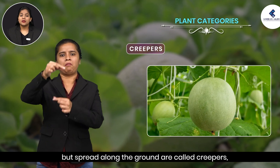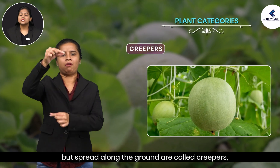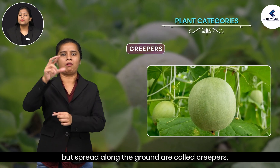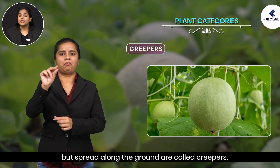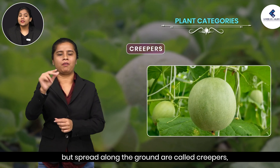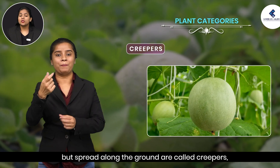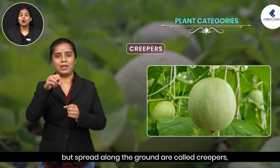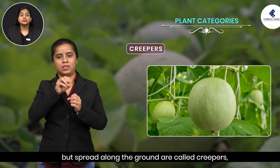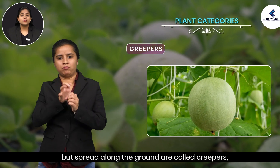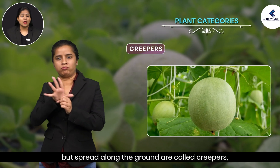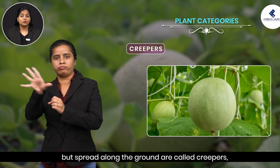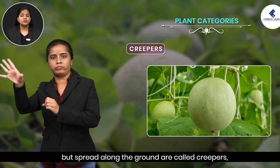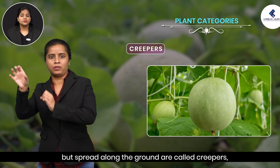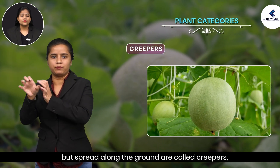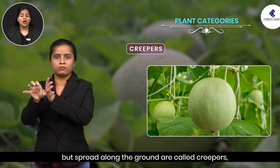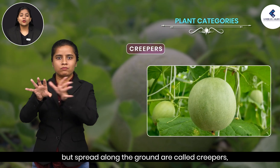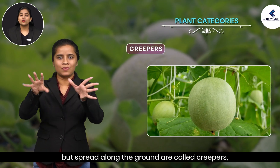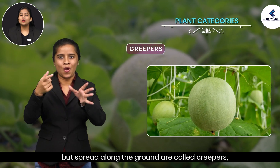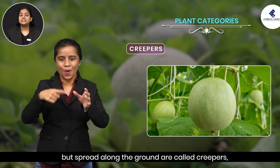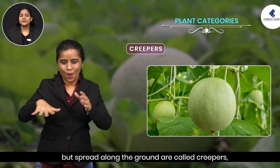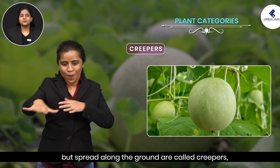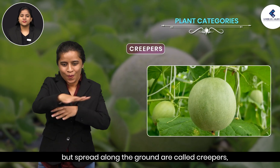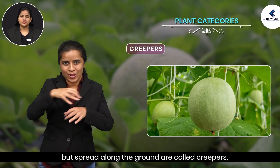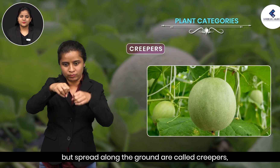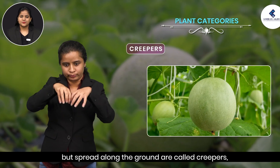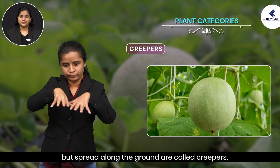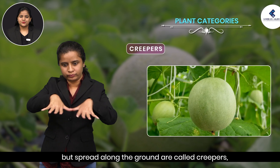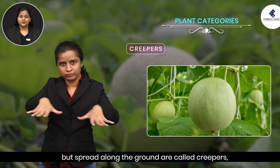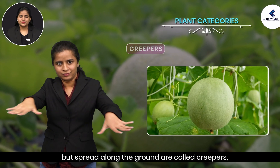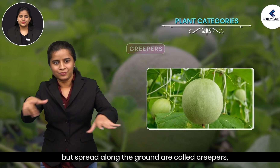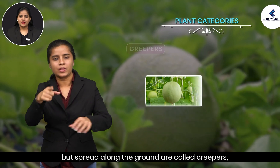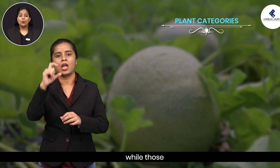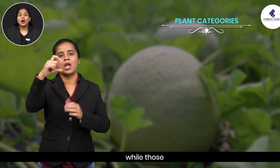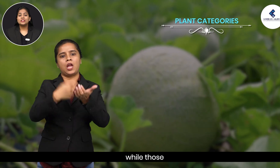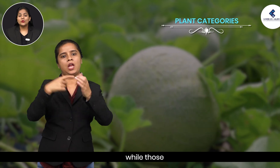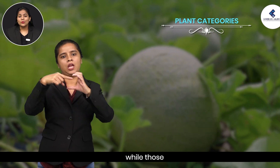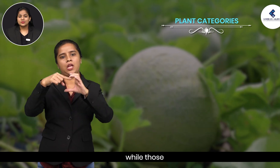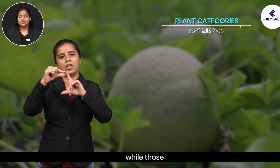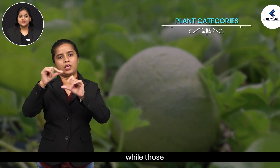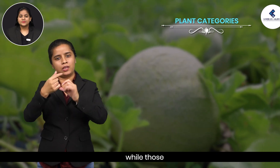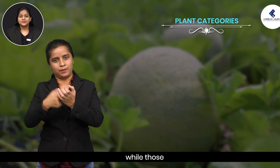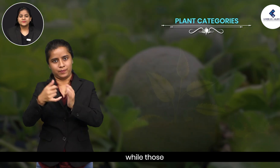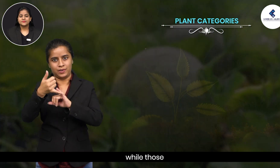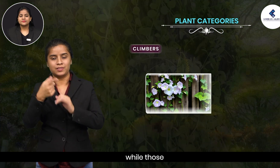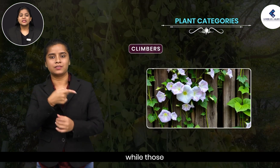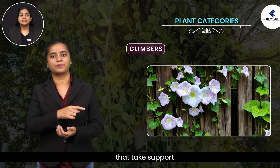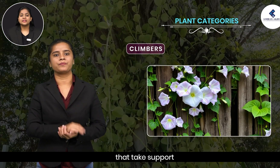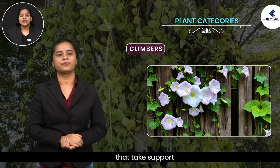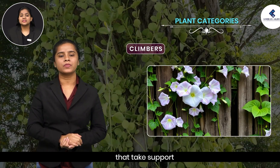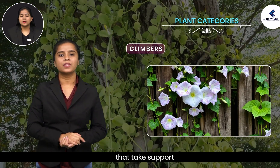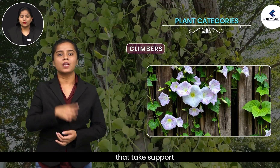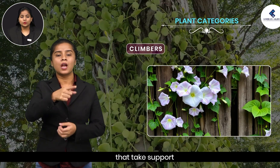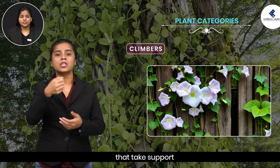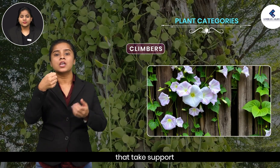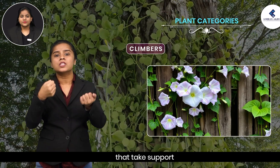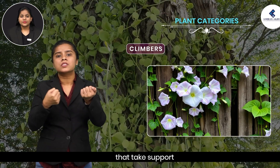but spread along the ground are called creepers. while those that